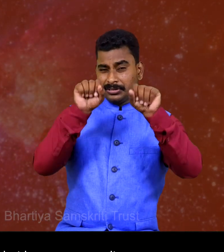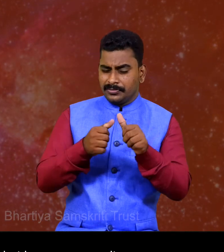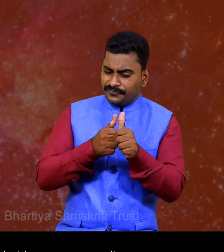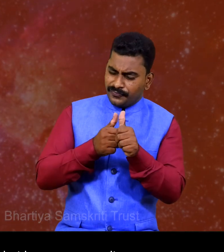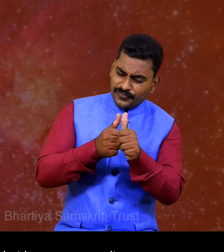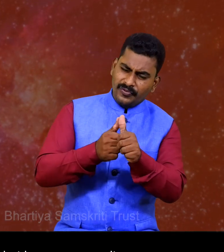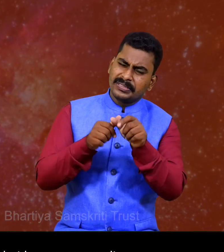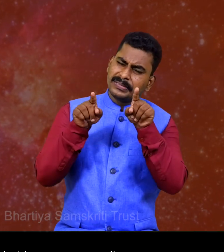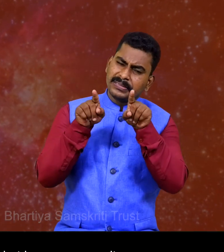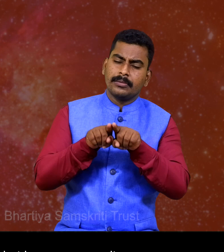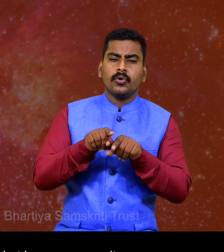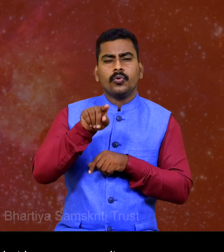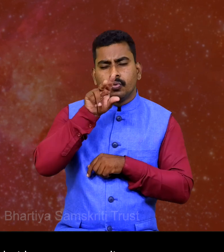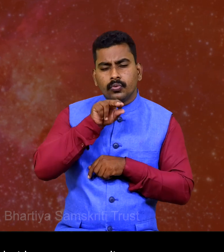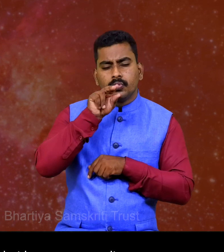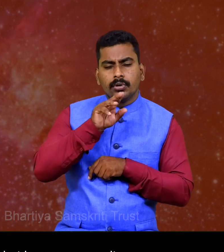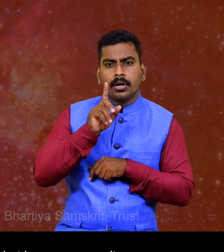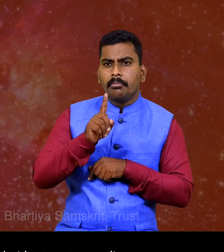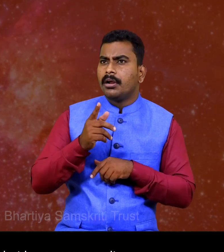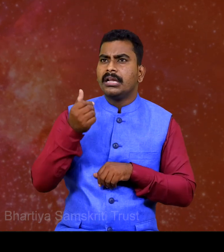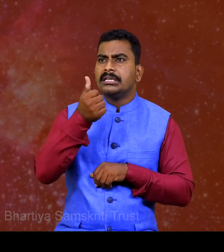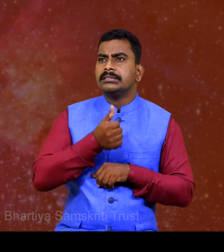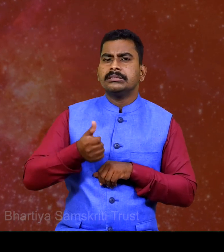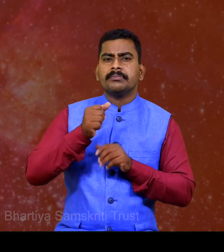but he saw no result.